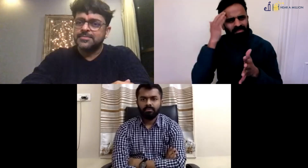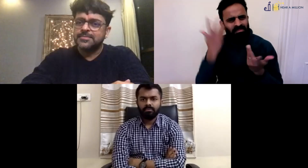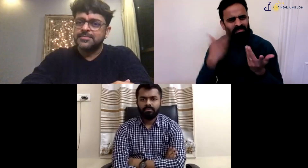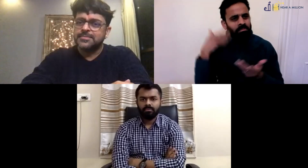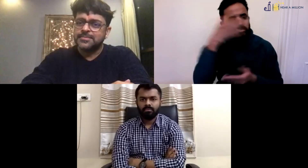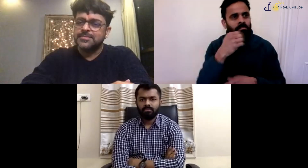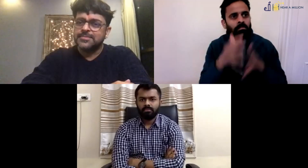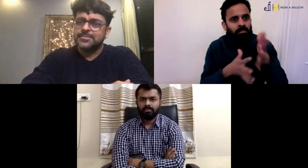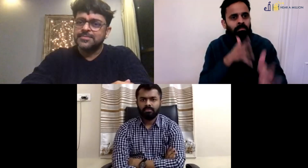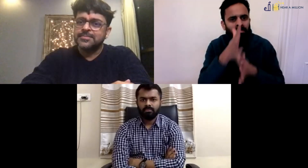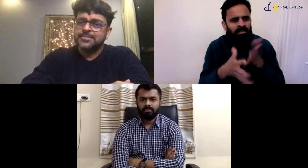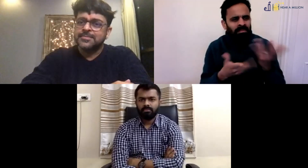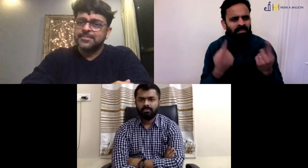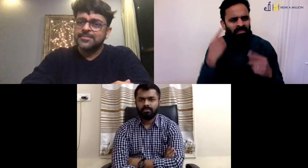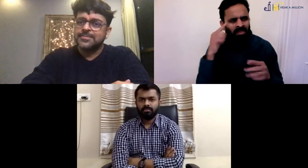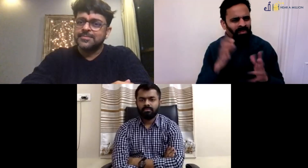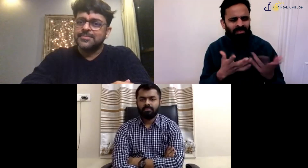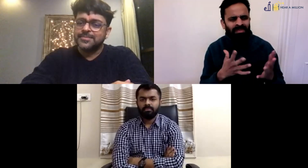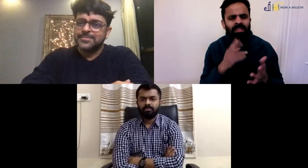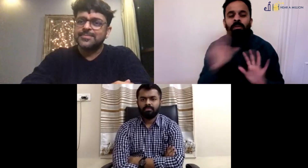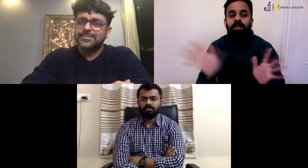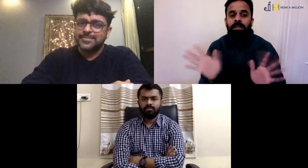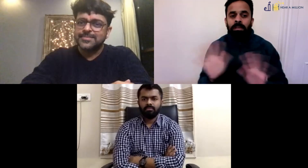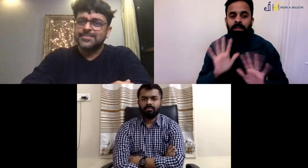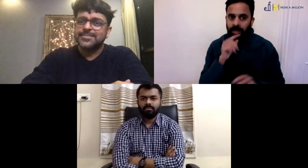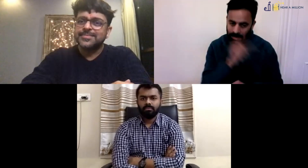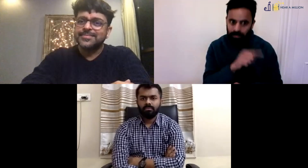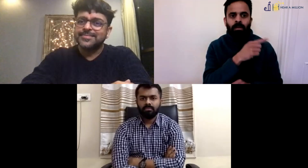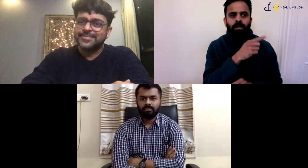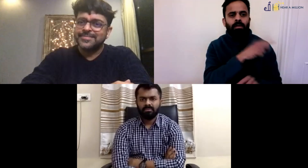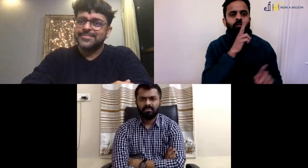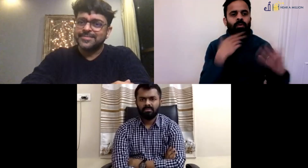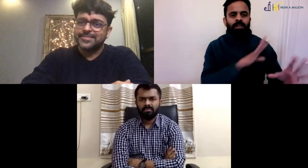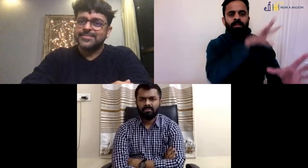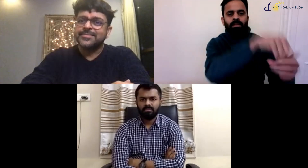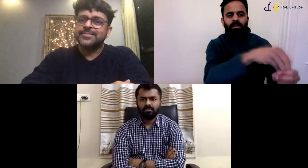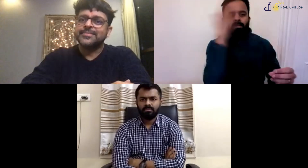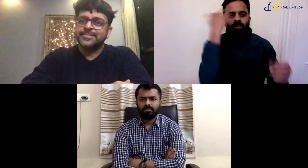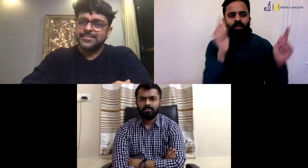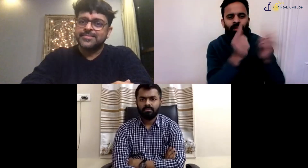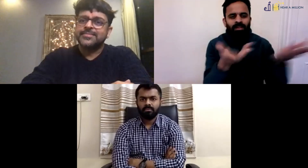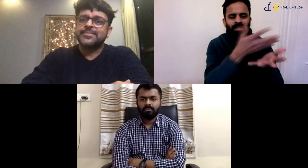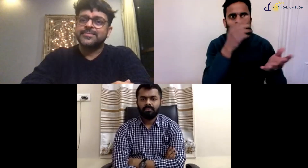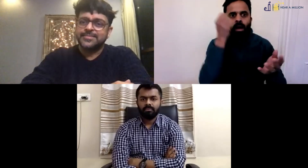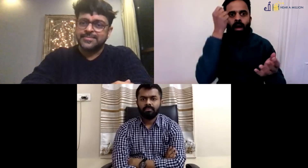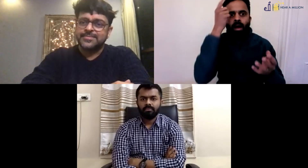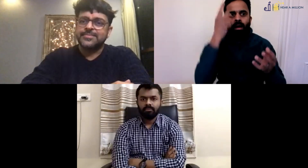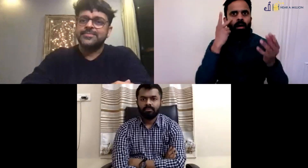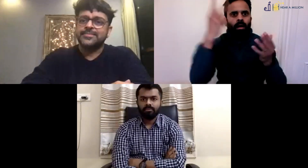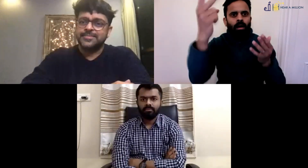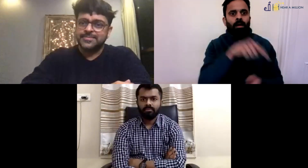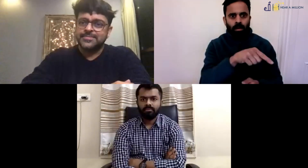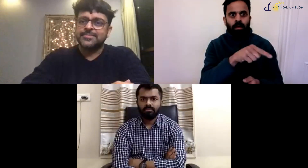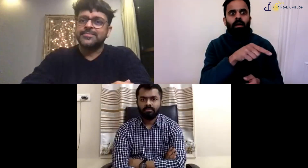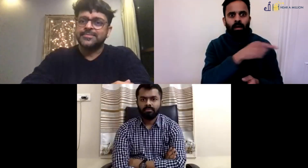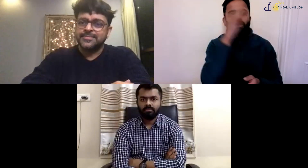ISL, I said, I already know what sign language is. I don't want to go back to it. He said, just come, like, I have been a part of it. And